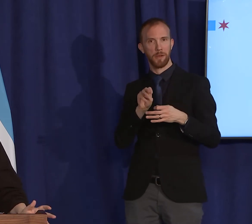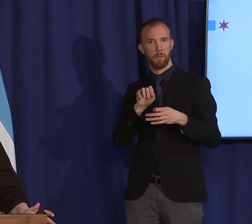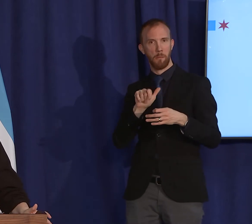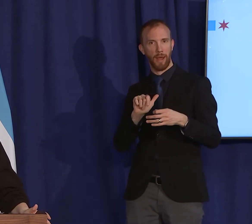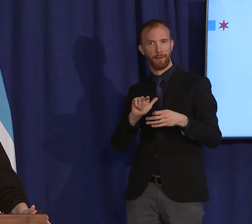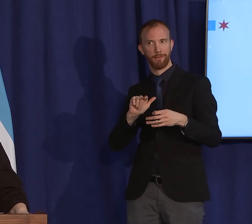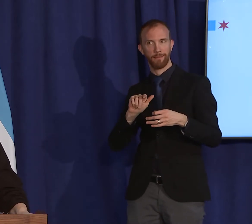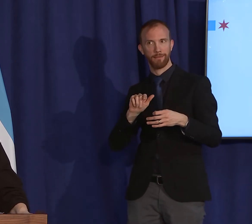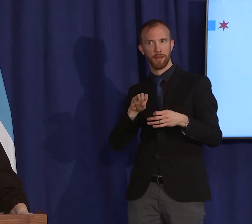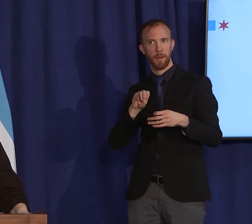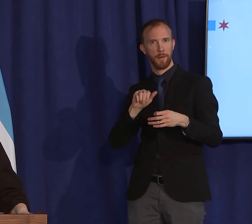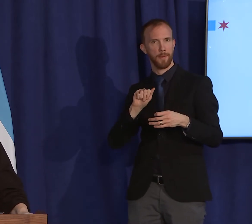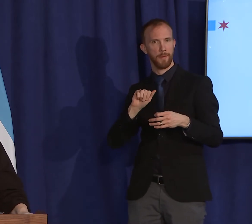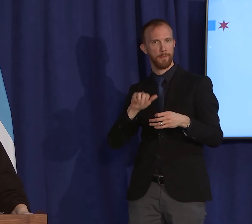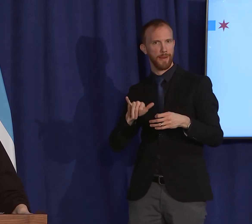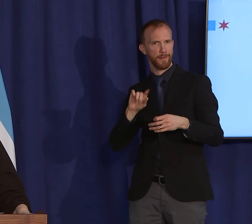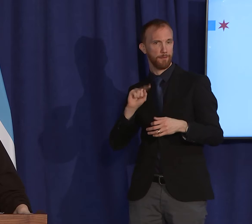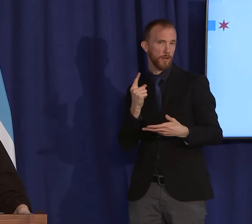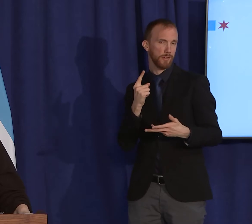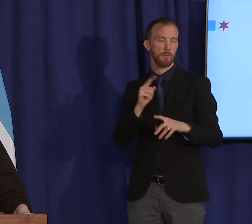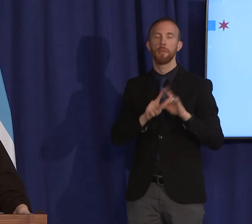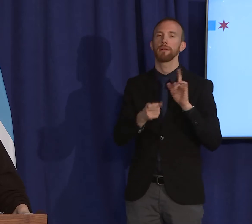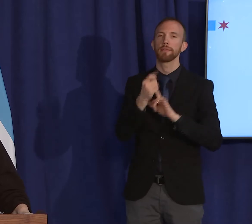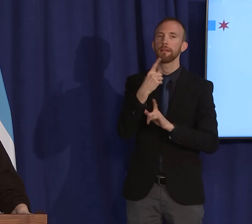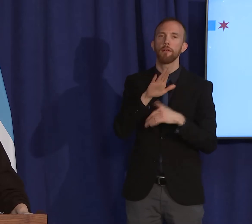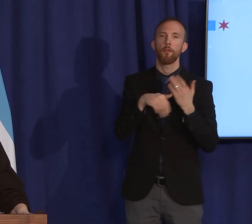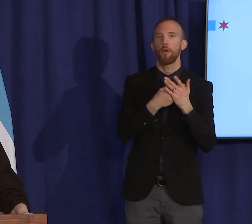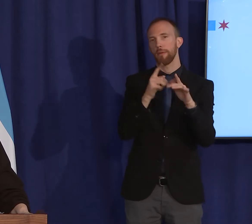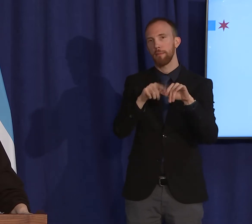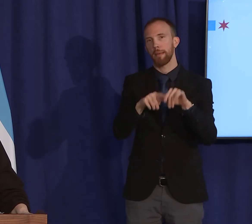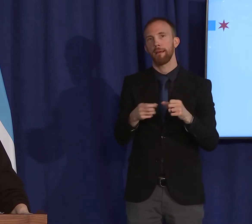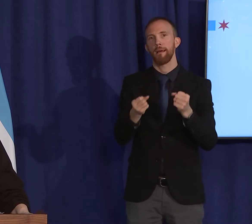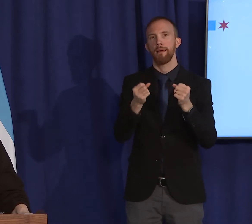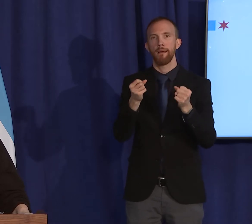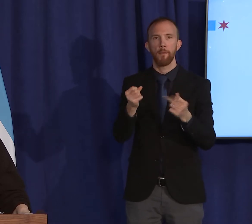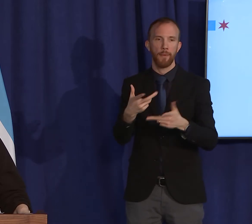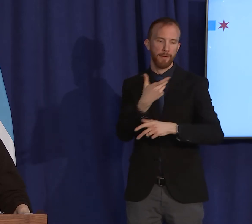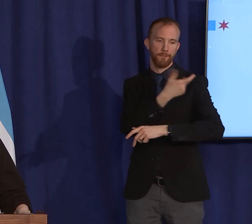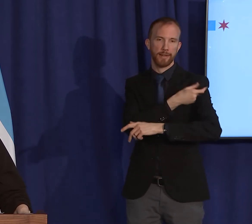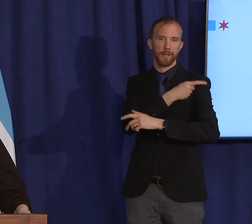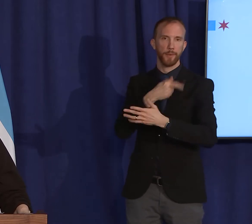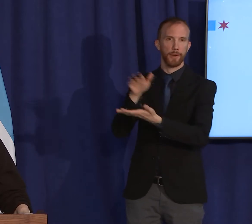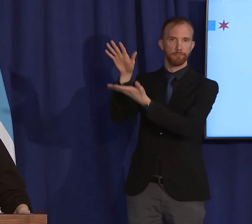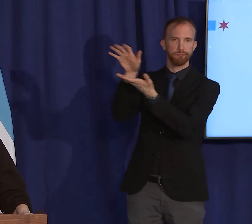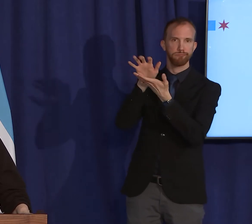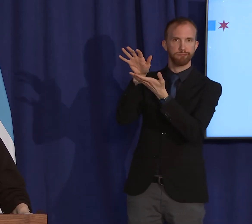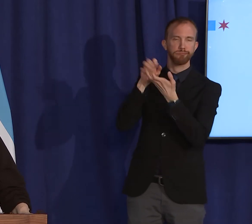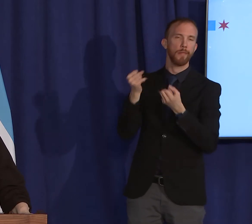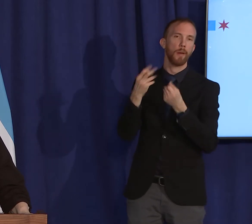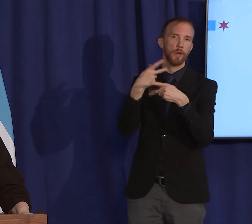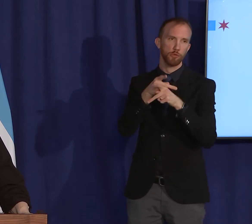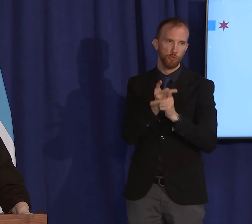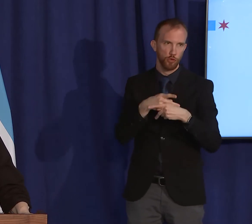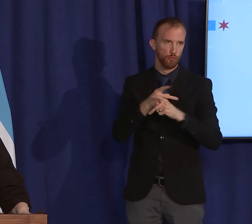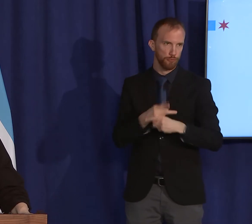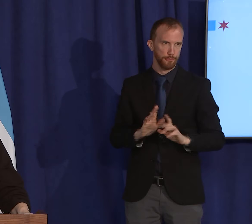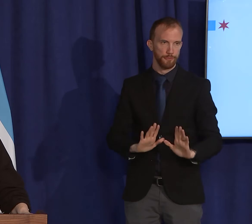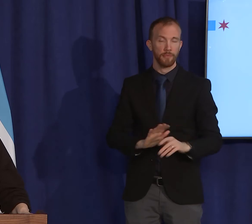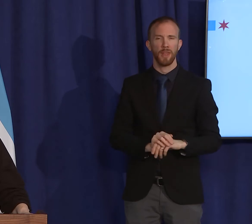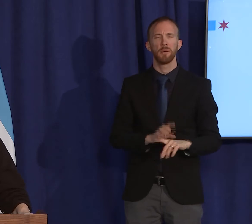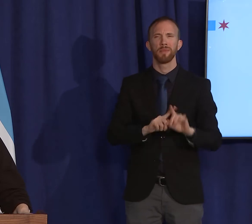So I know it's been hard for folks where there've been a lot of different directions